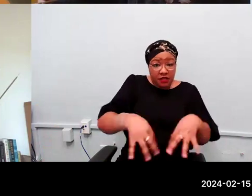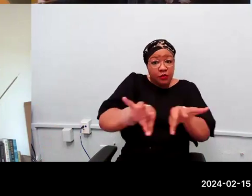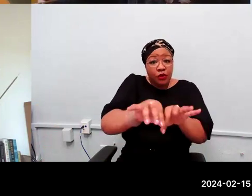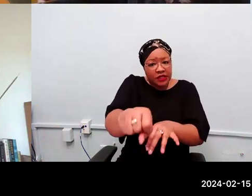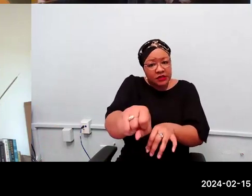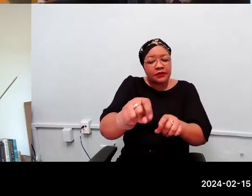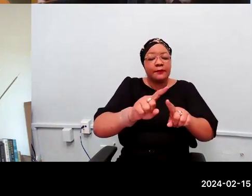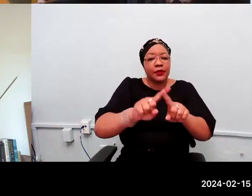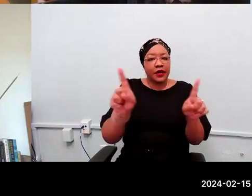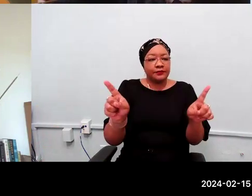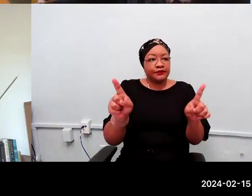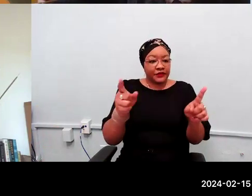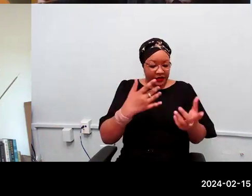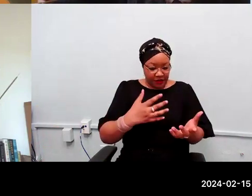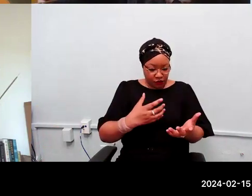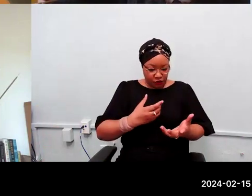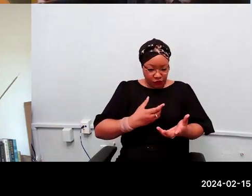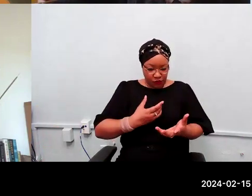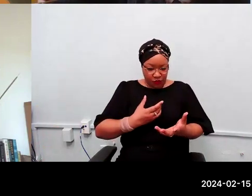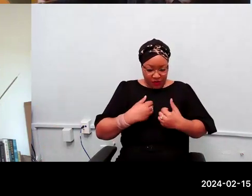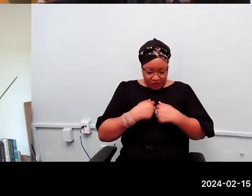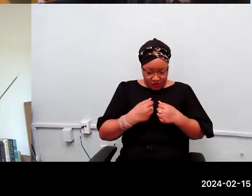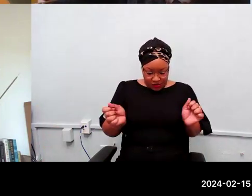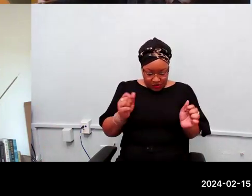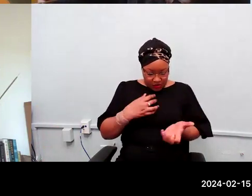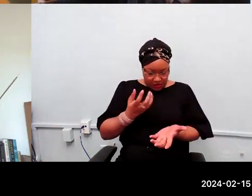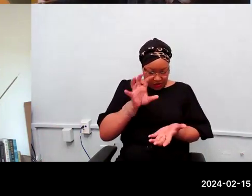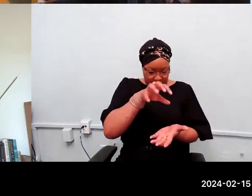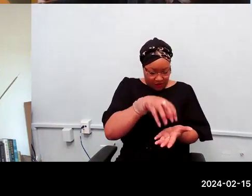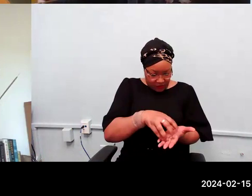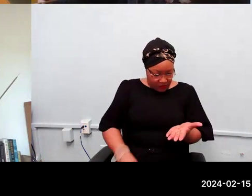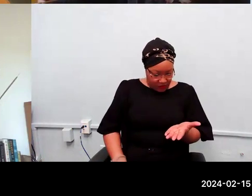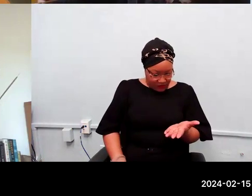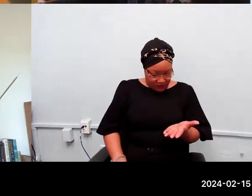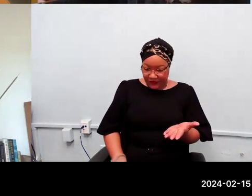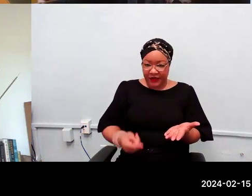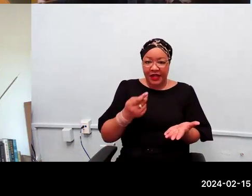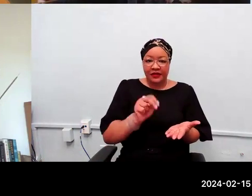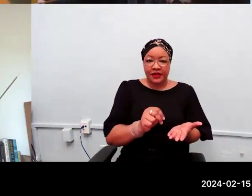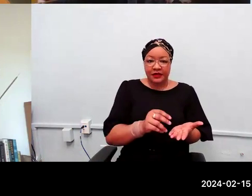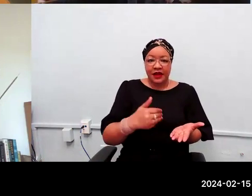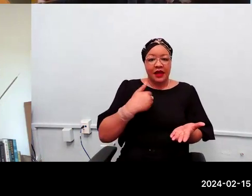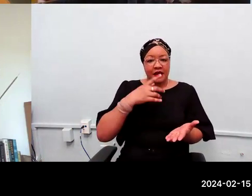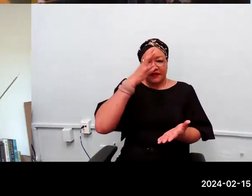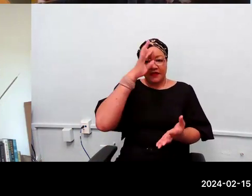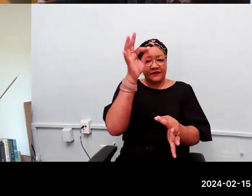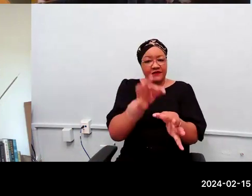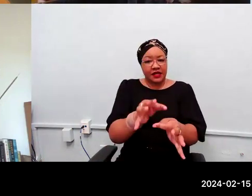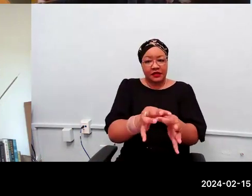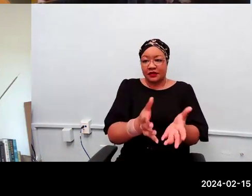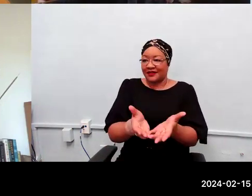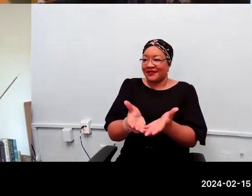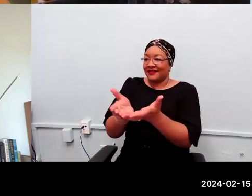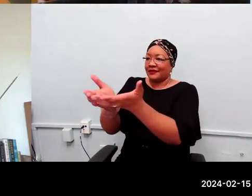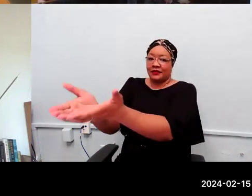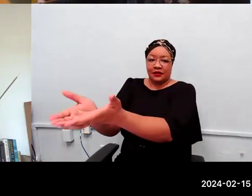another to take that risk and you know, just have the faith that it will be received